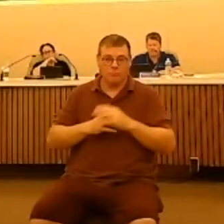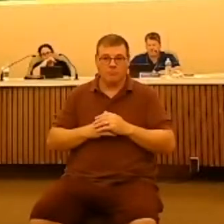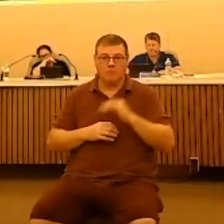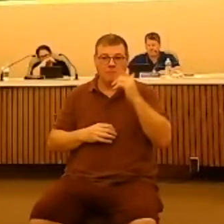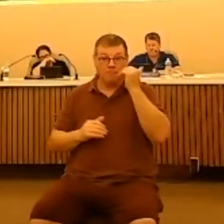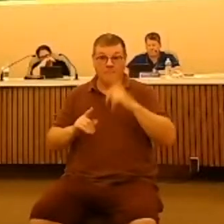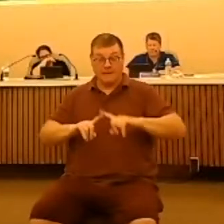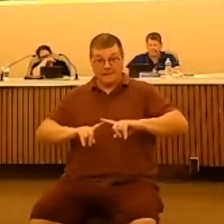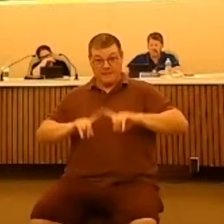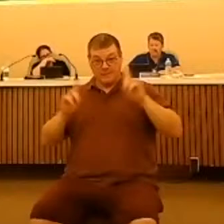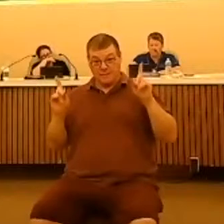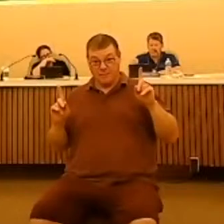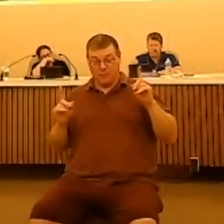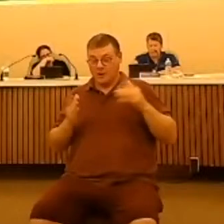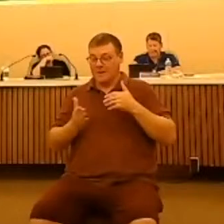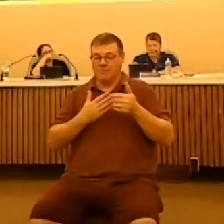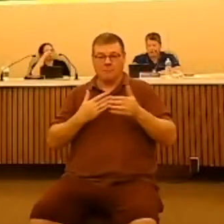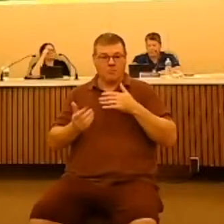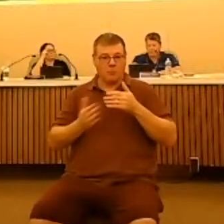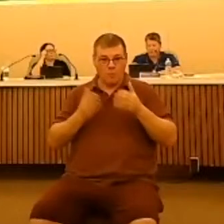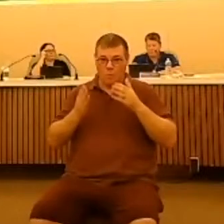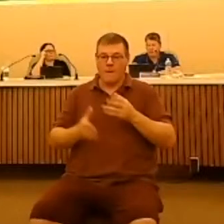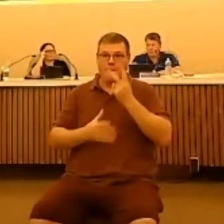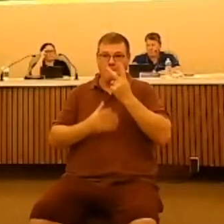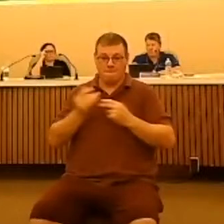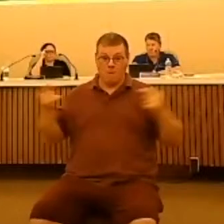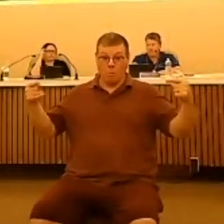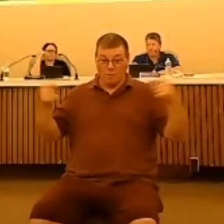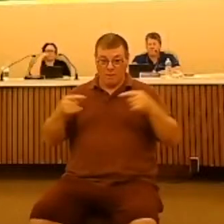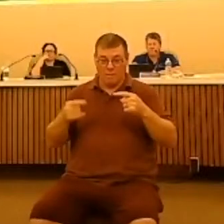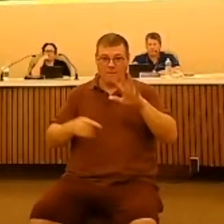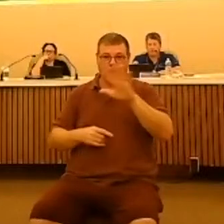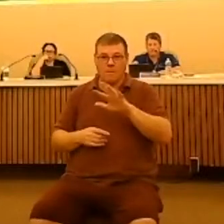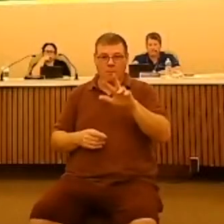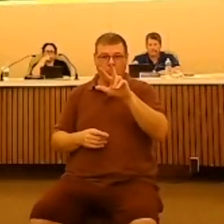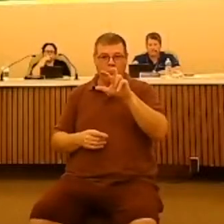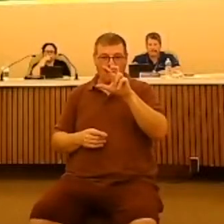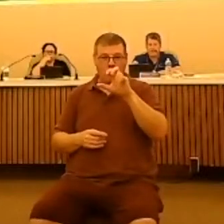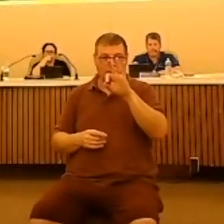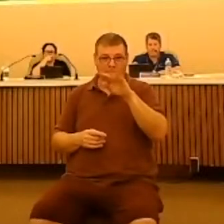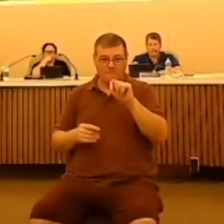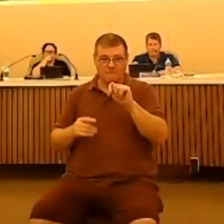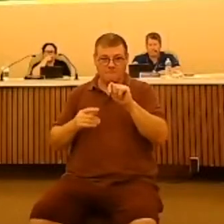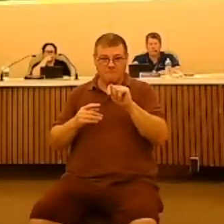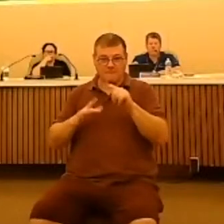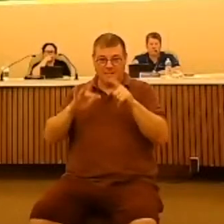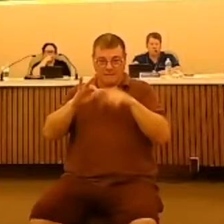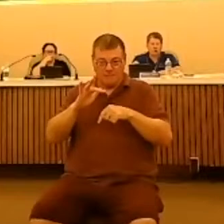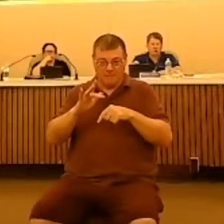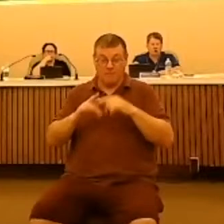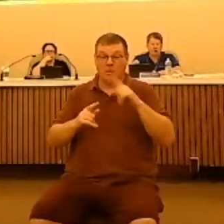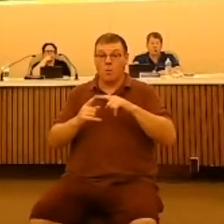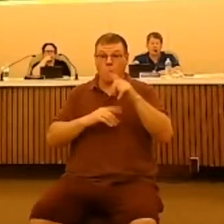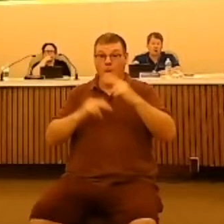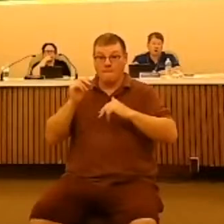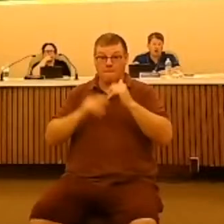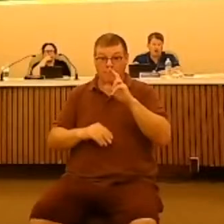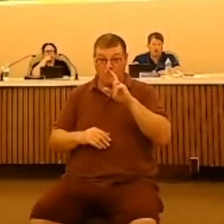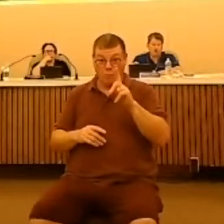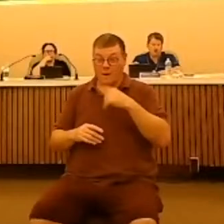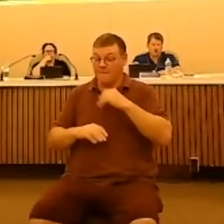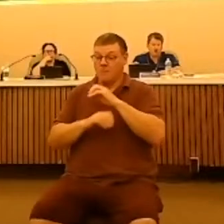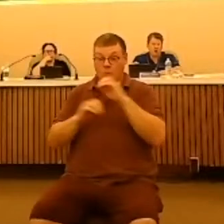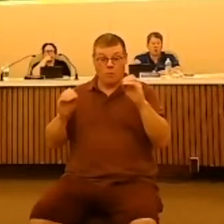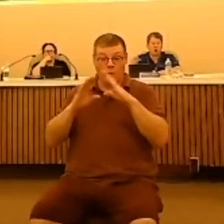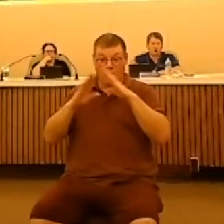the difference, either way, both these entrances, they've got about a 300-foot gap. When you build roads that have no houses on